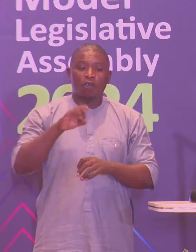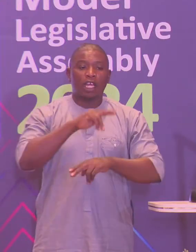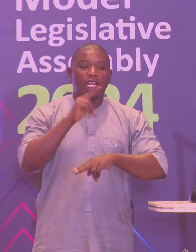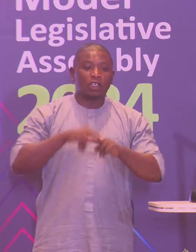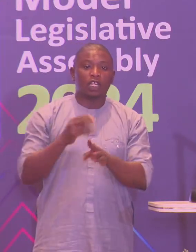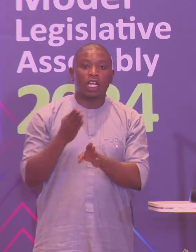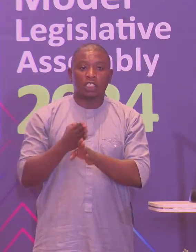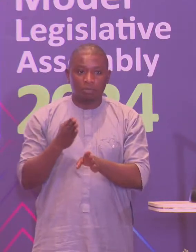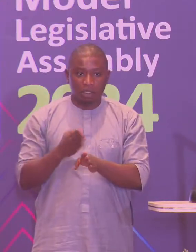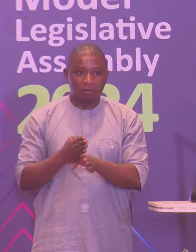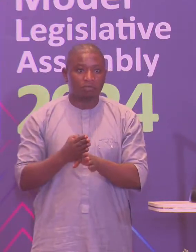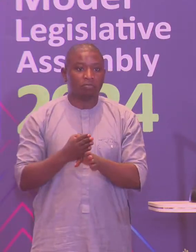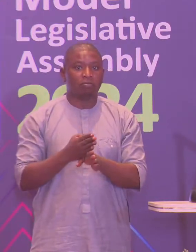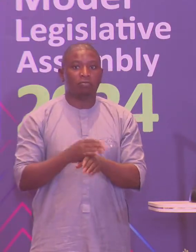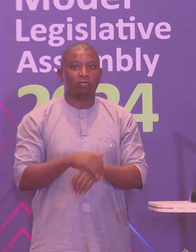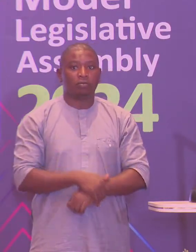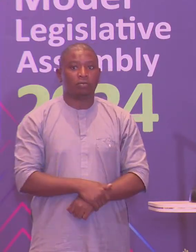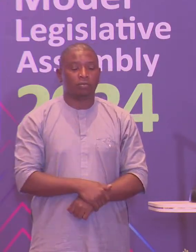distinguished